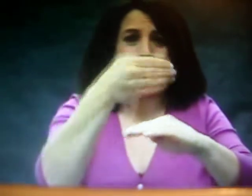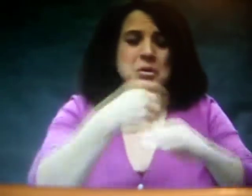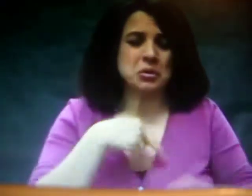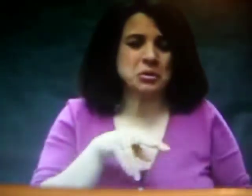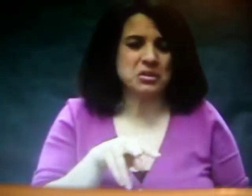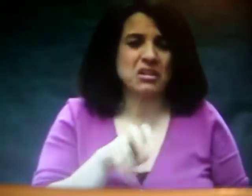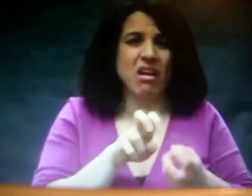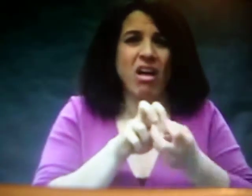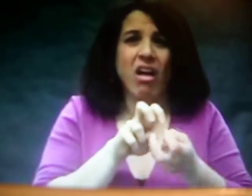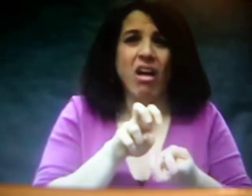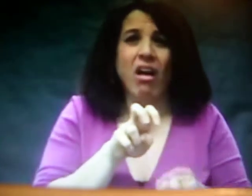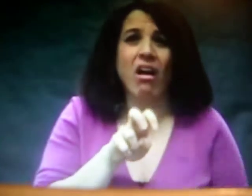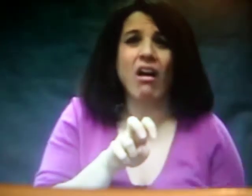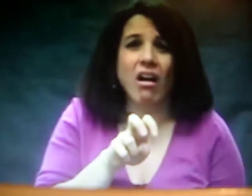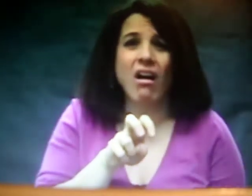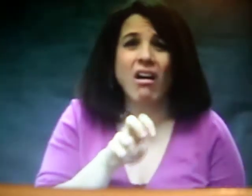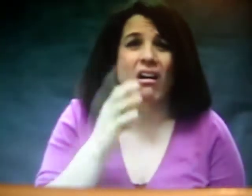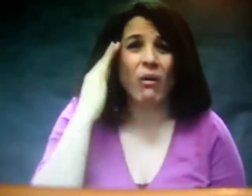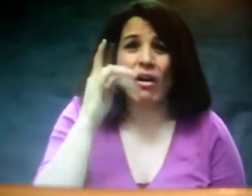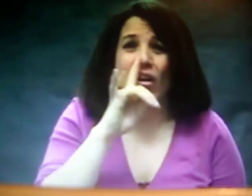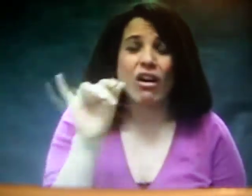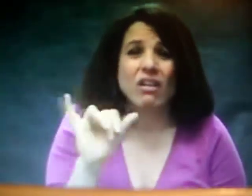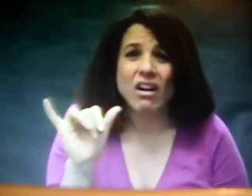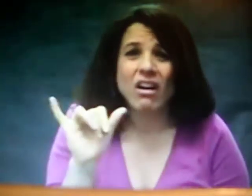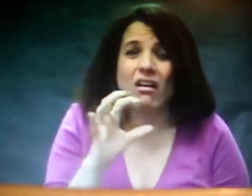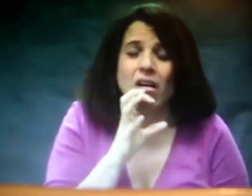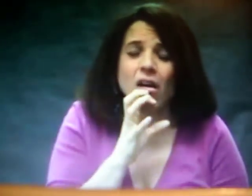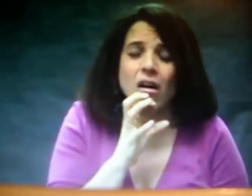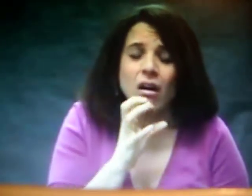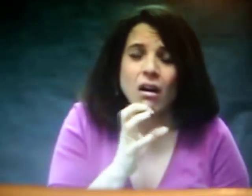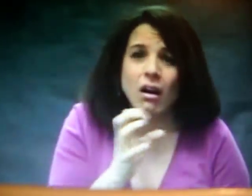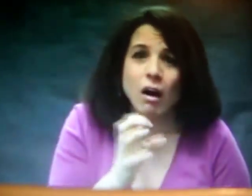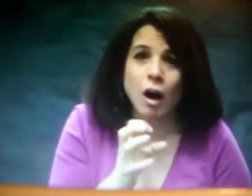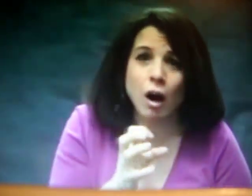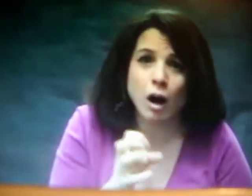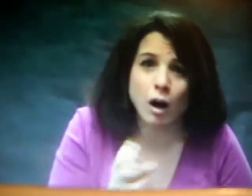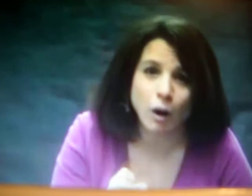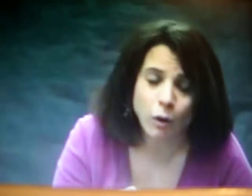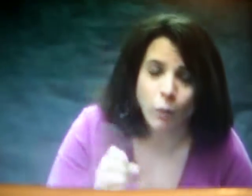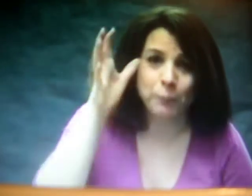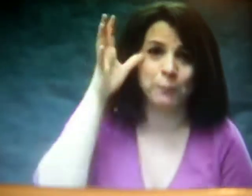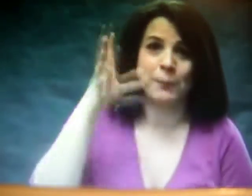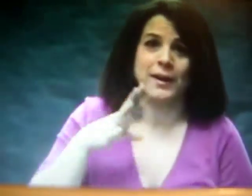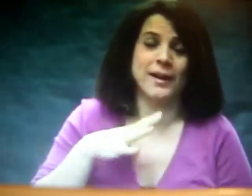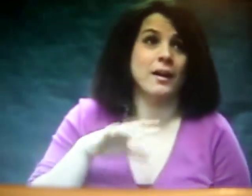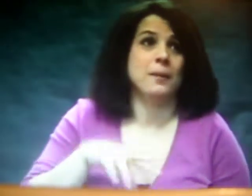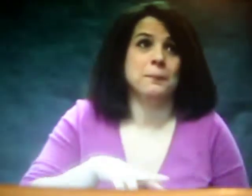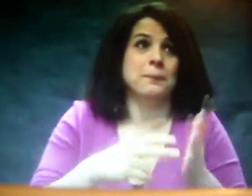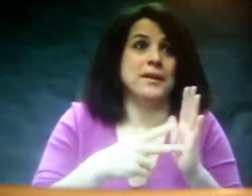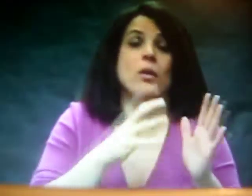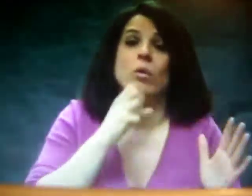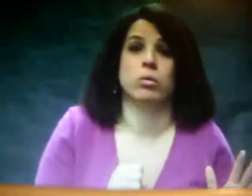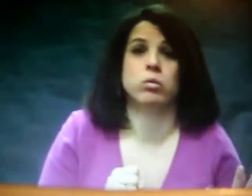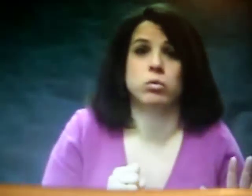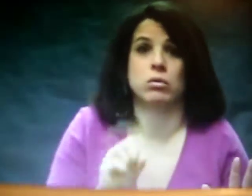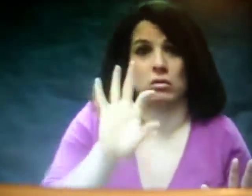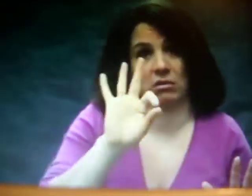So I rolled my window down. So the officer rolled his window down. No.